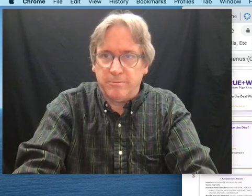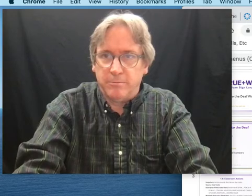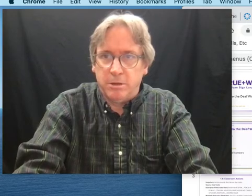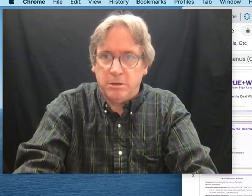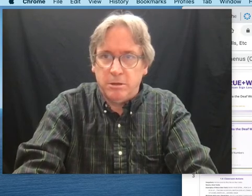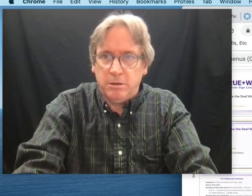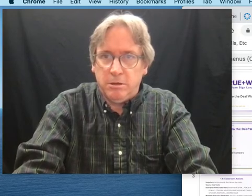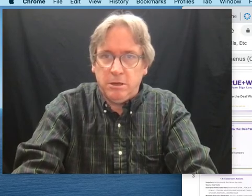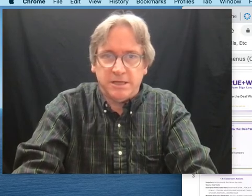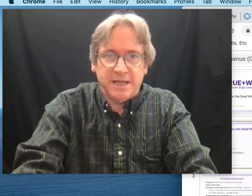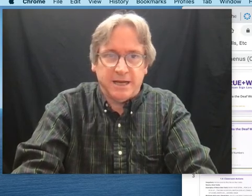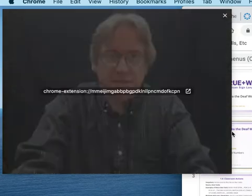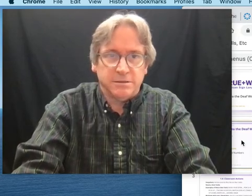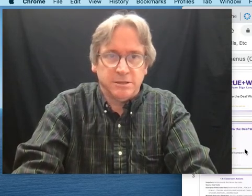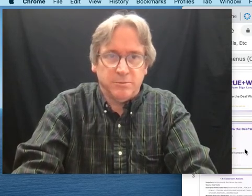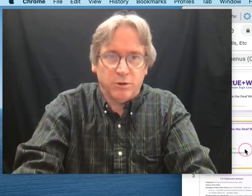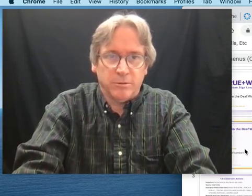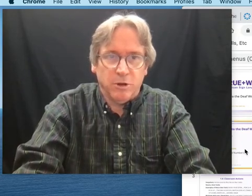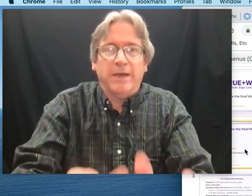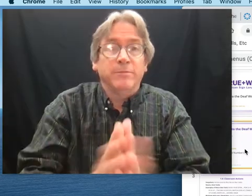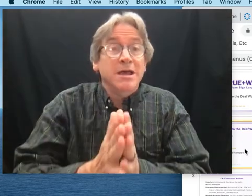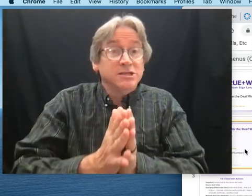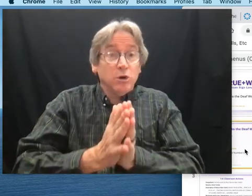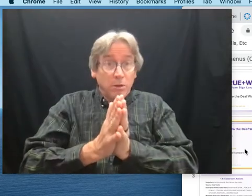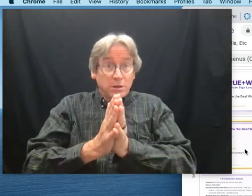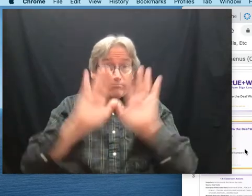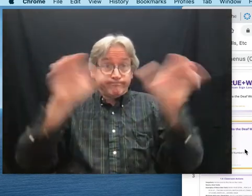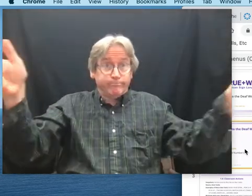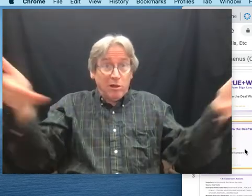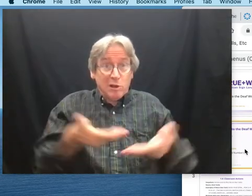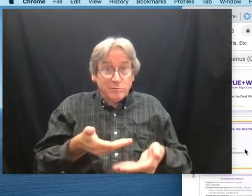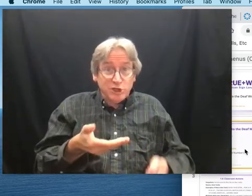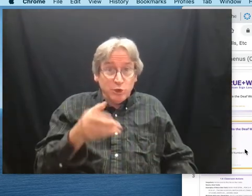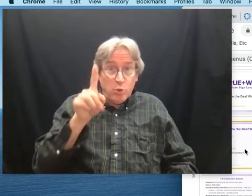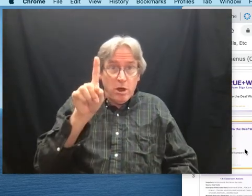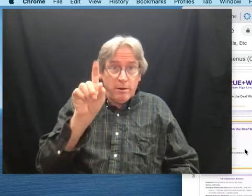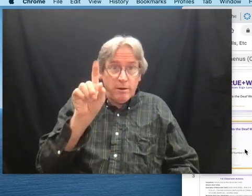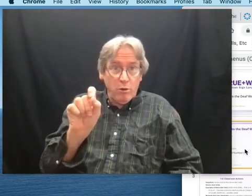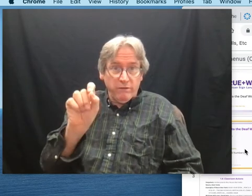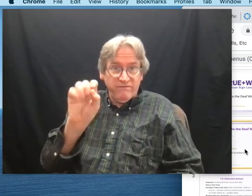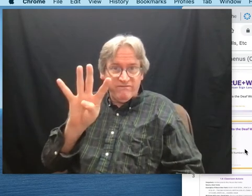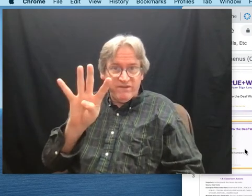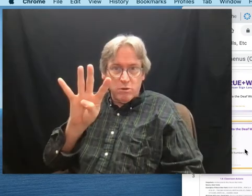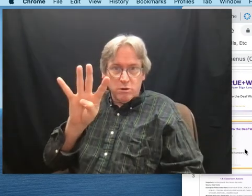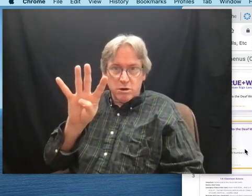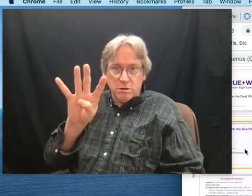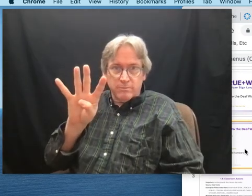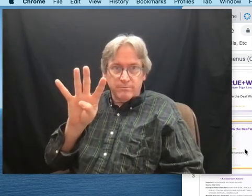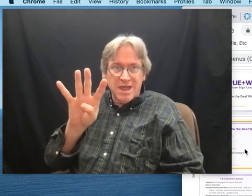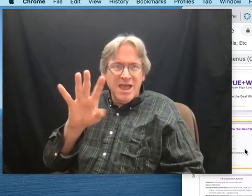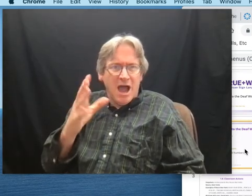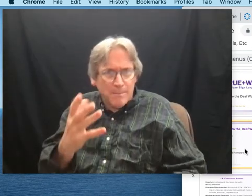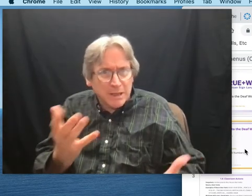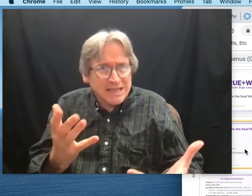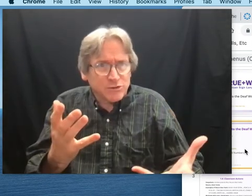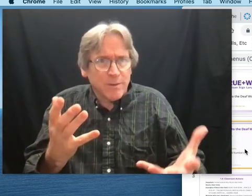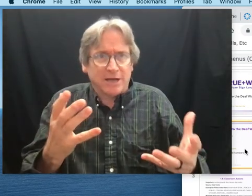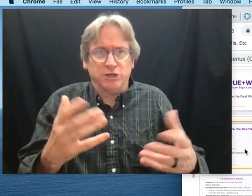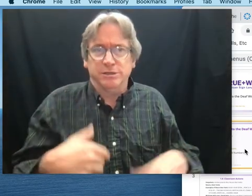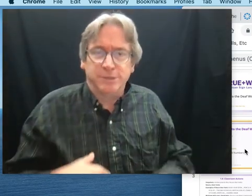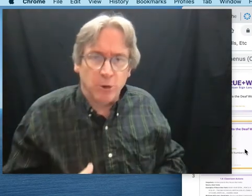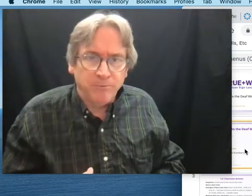sorry aesthetics it's important okay so well welcome to 1.4 um